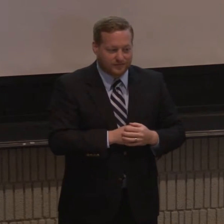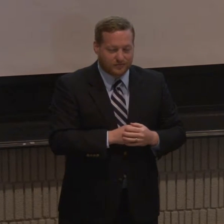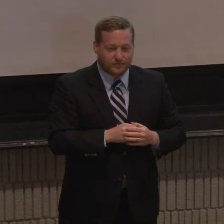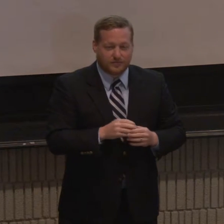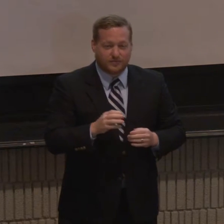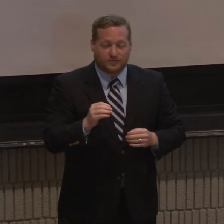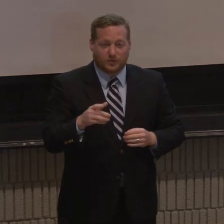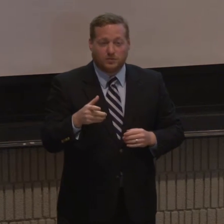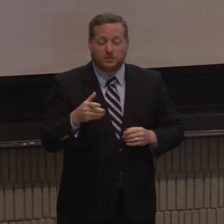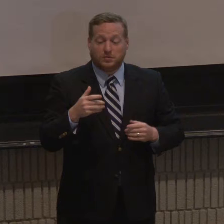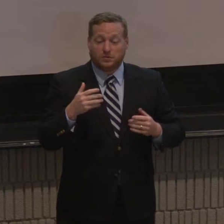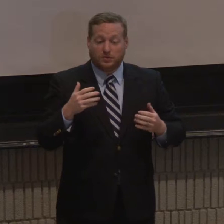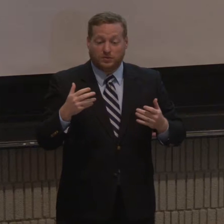old.